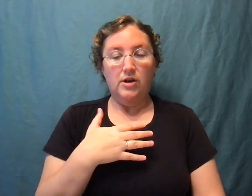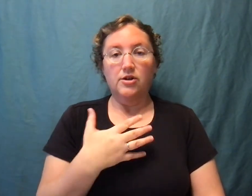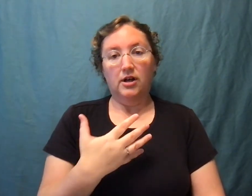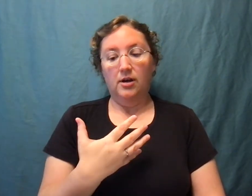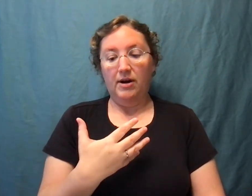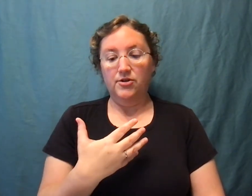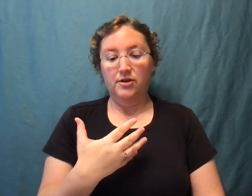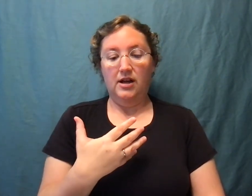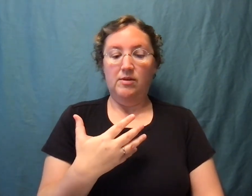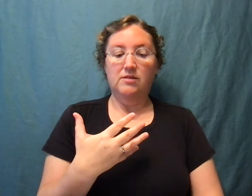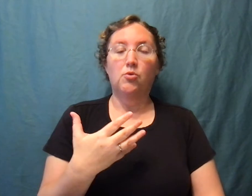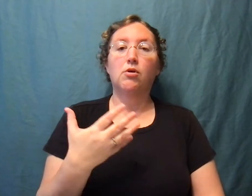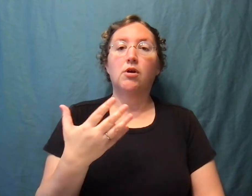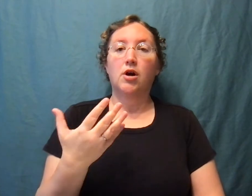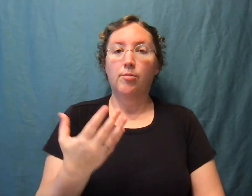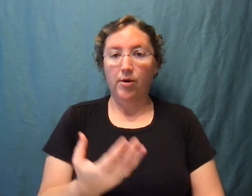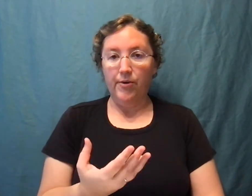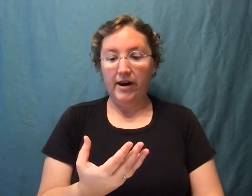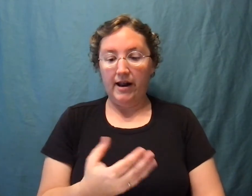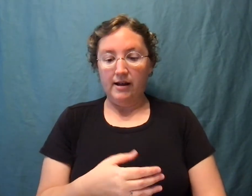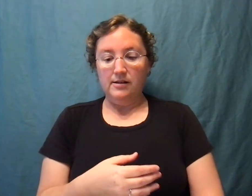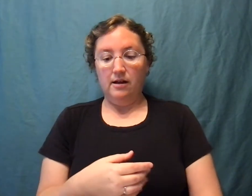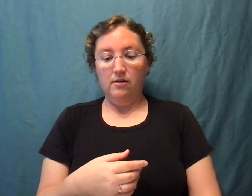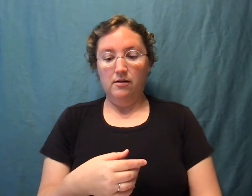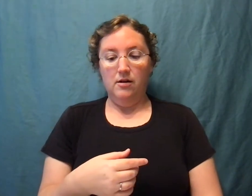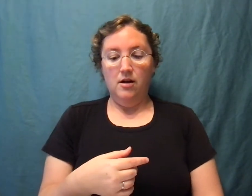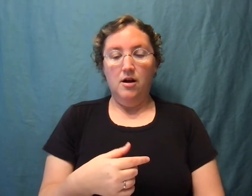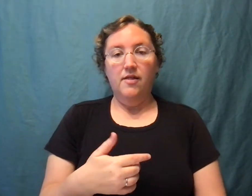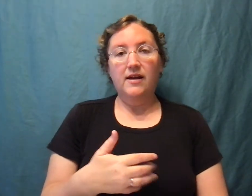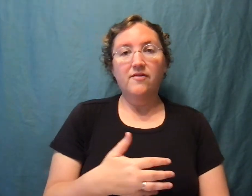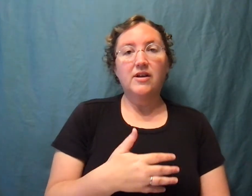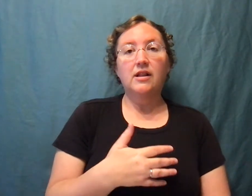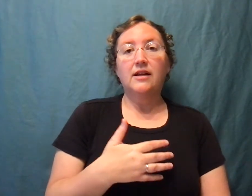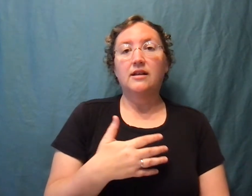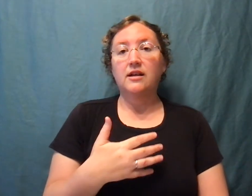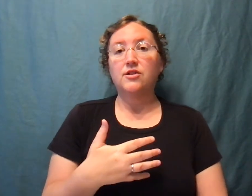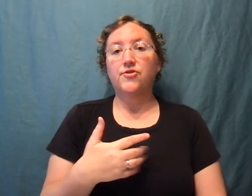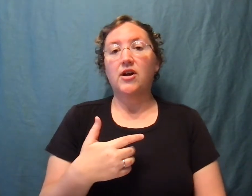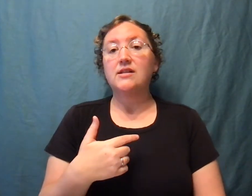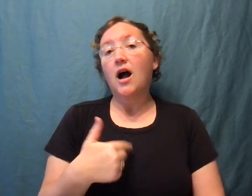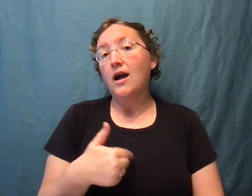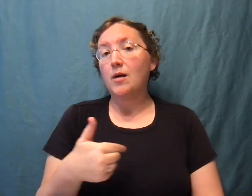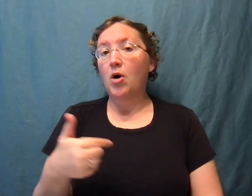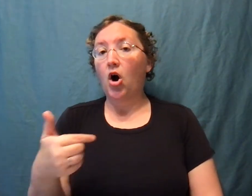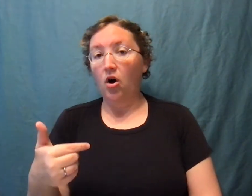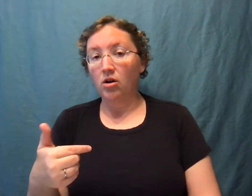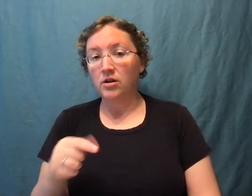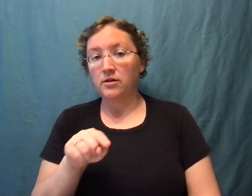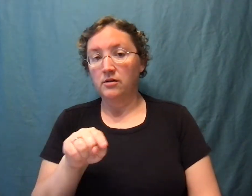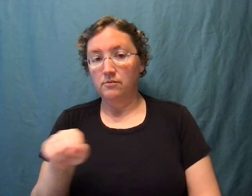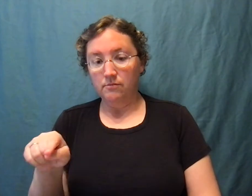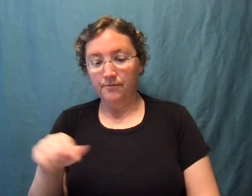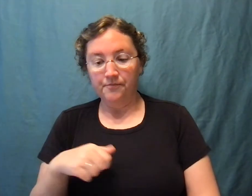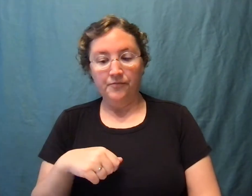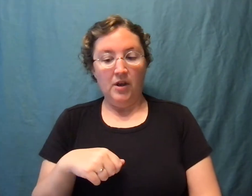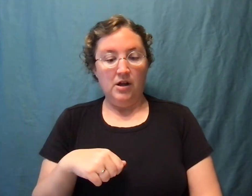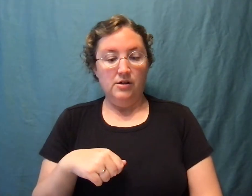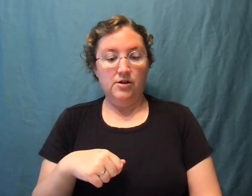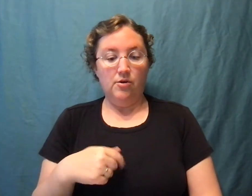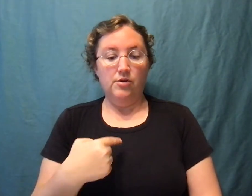talking about your name is more appropriate in ASL. Think of it like the English phrase, I am called. So using